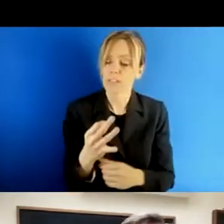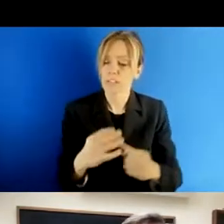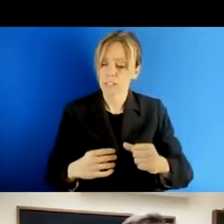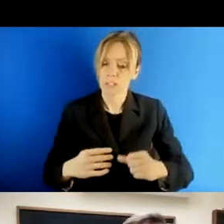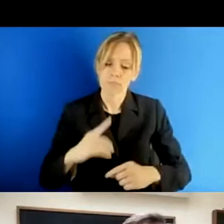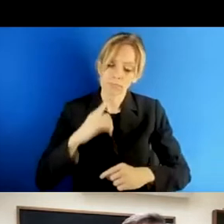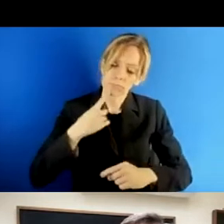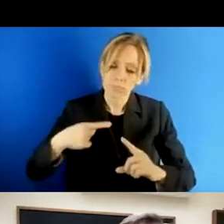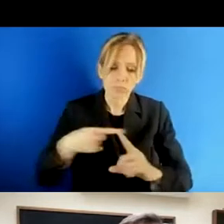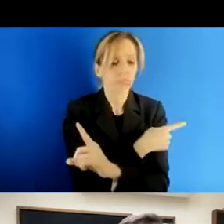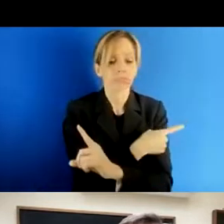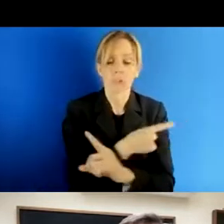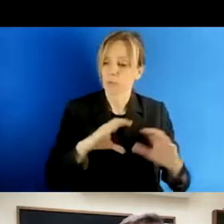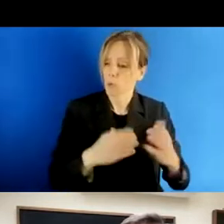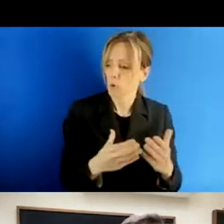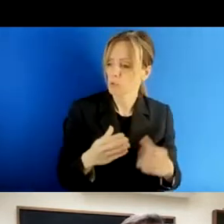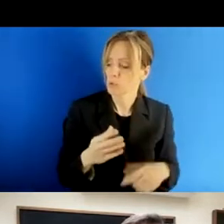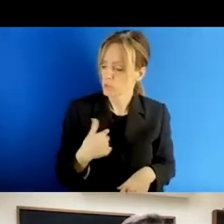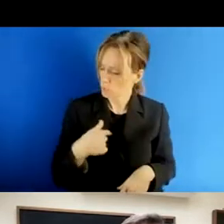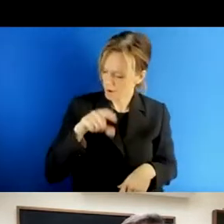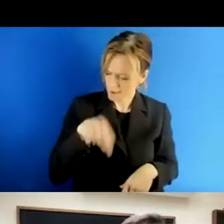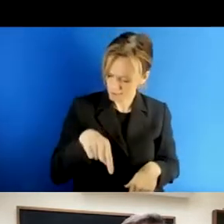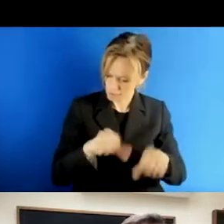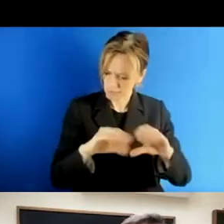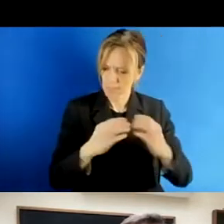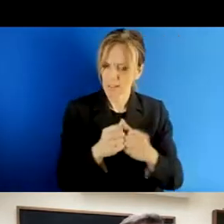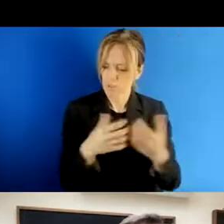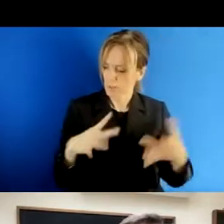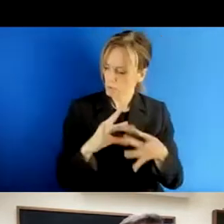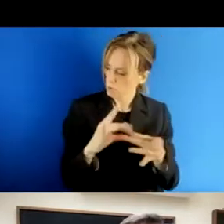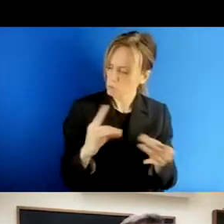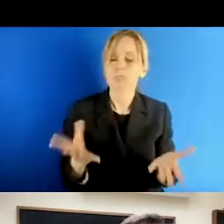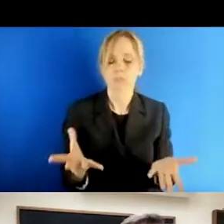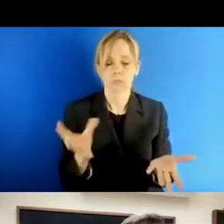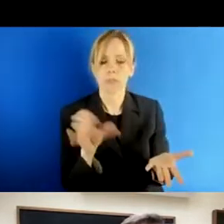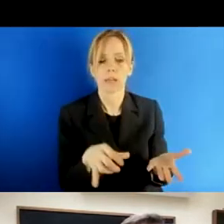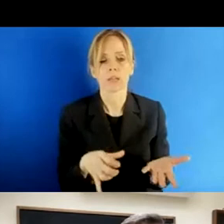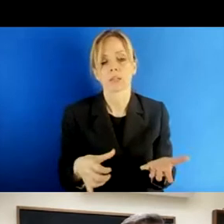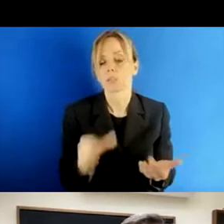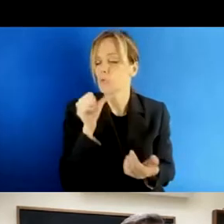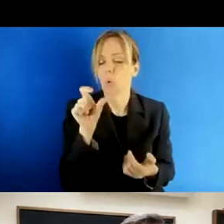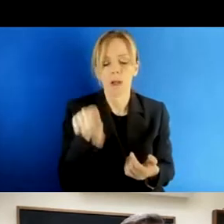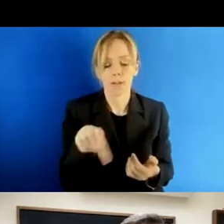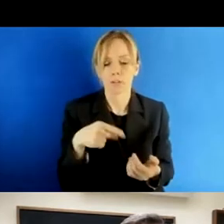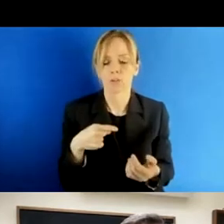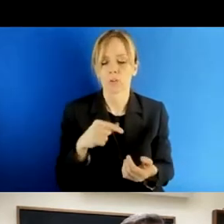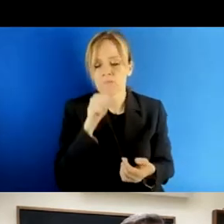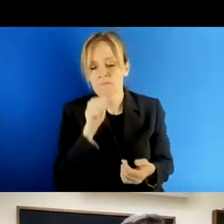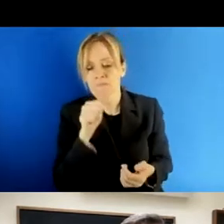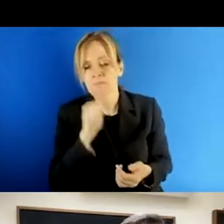take this class without class notes, without being subjected to harassment or discrimination or